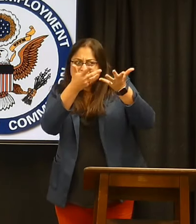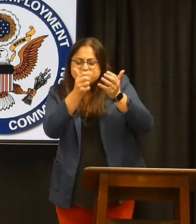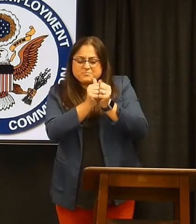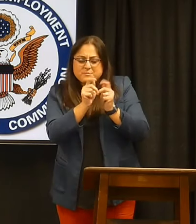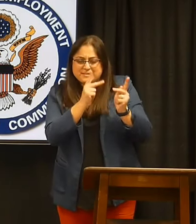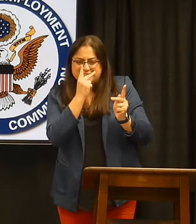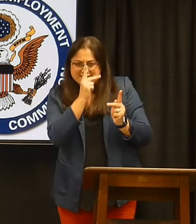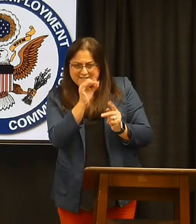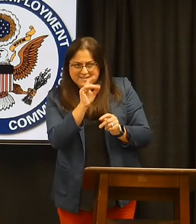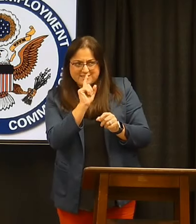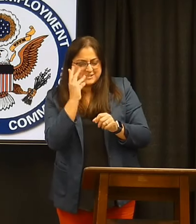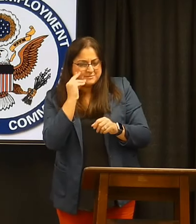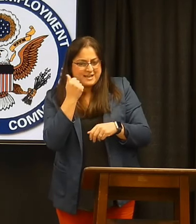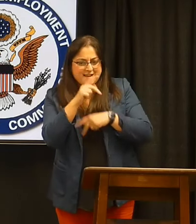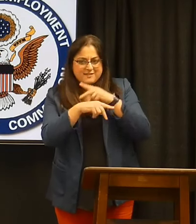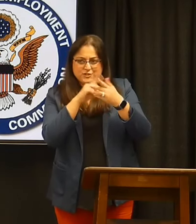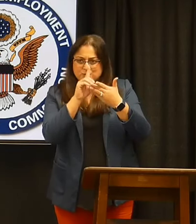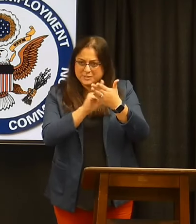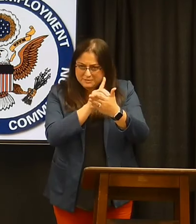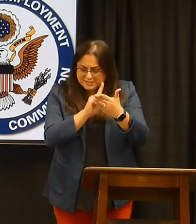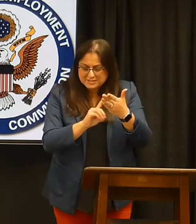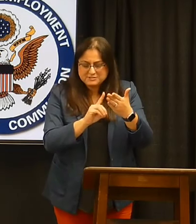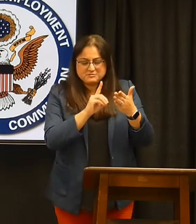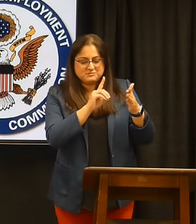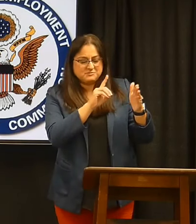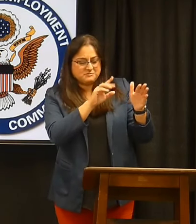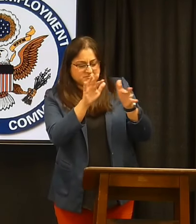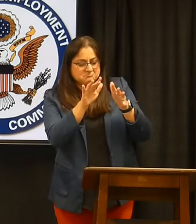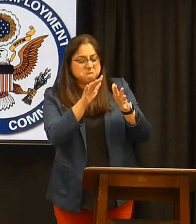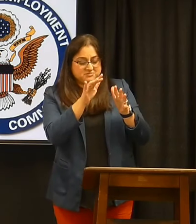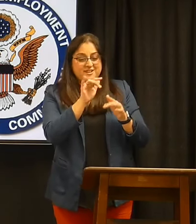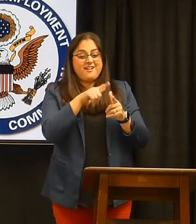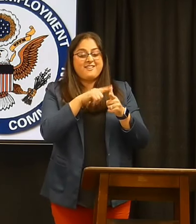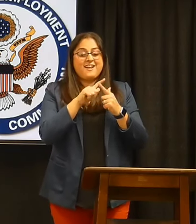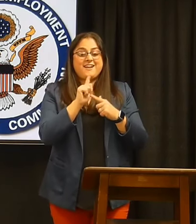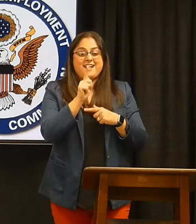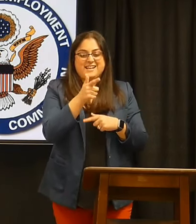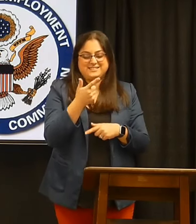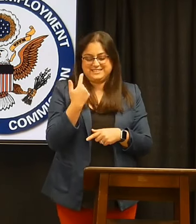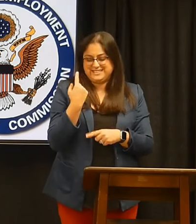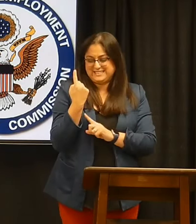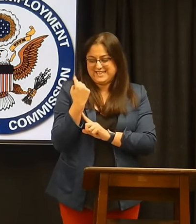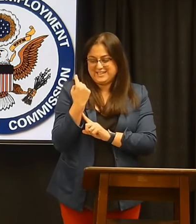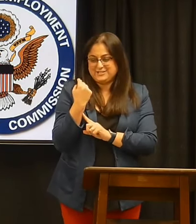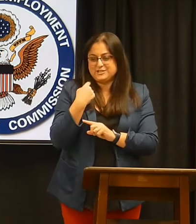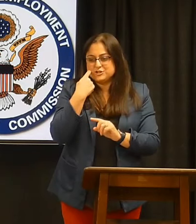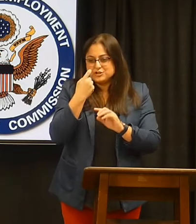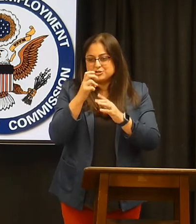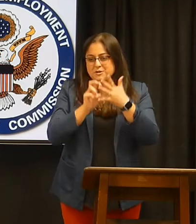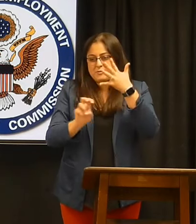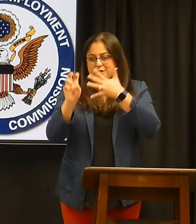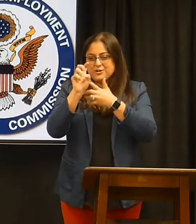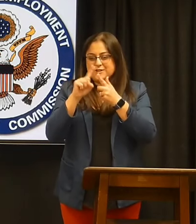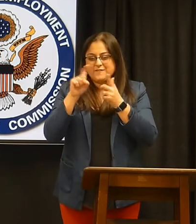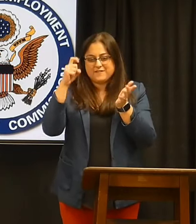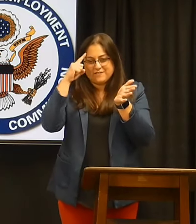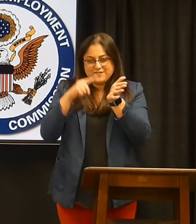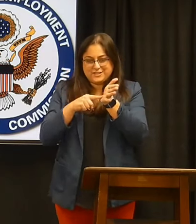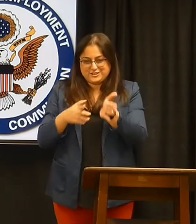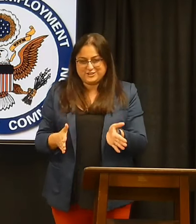was responsible for sort of engaging with people to find out what kind of discrimination they had experienced. And then later, actually just last year, I got promoted